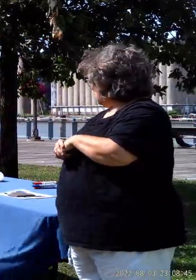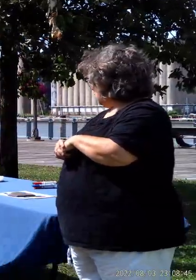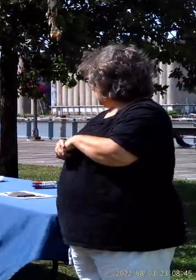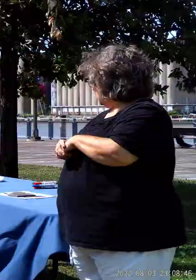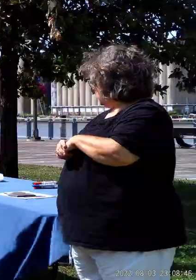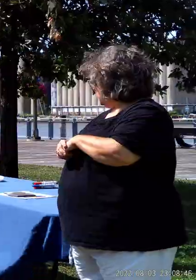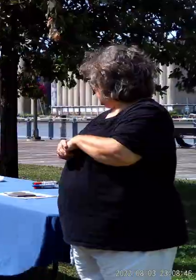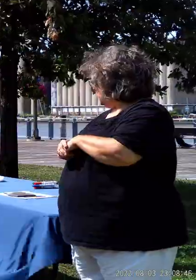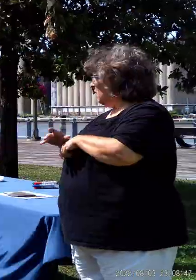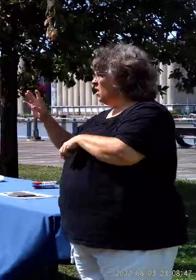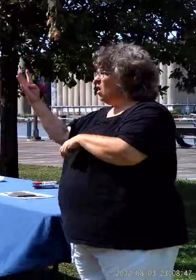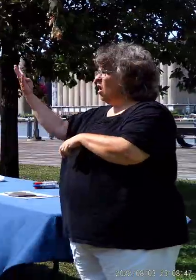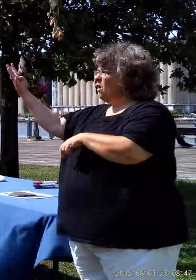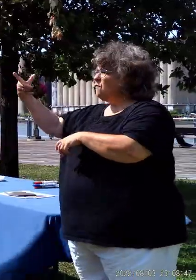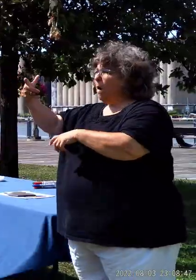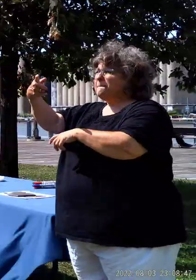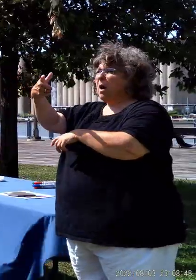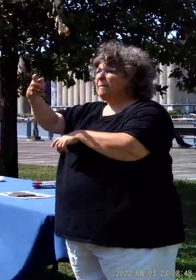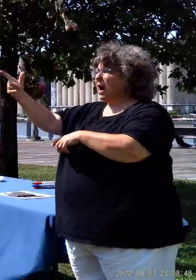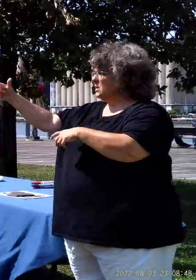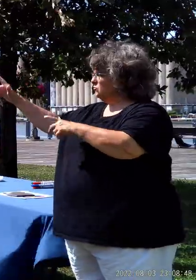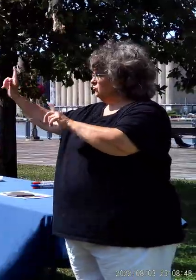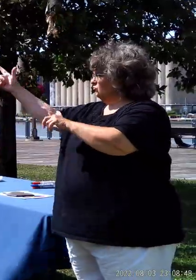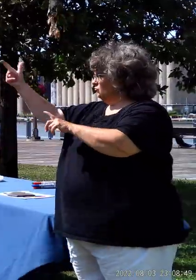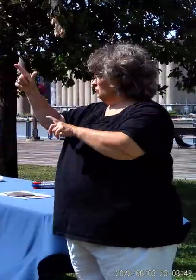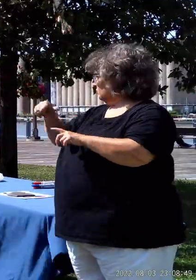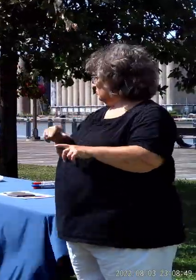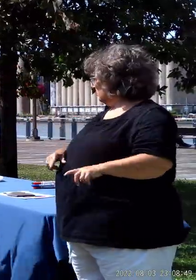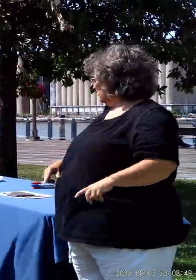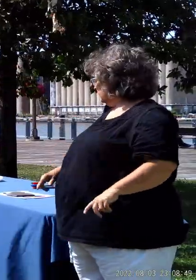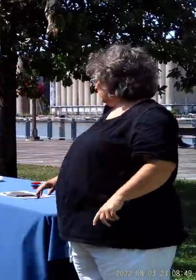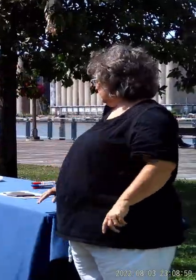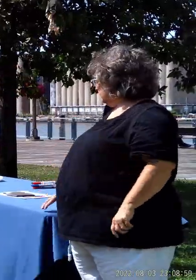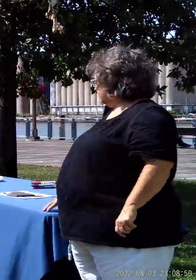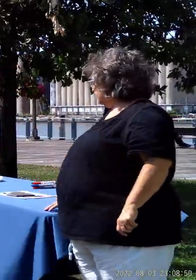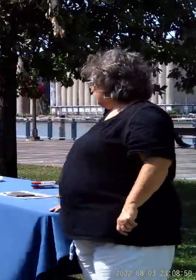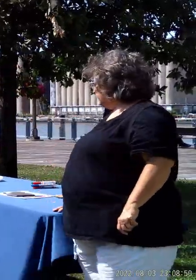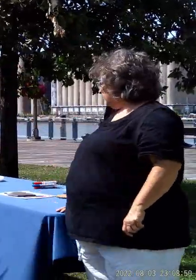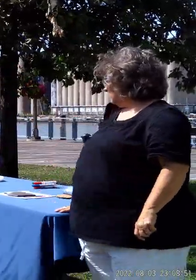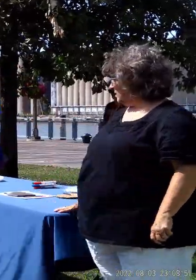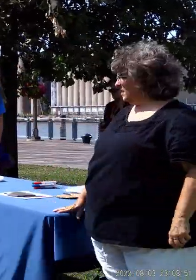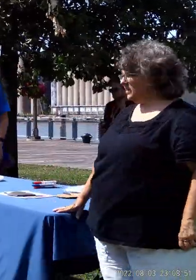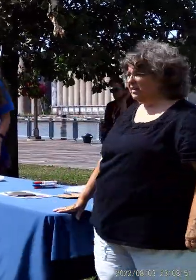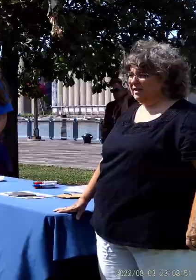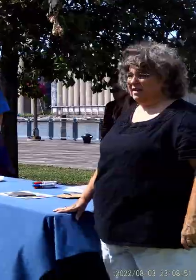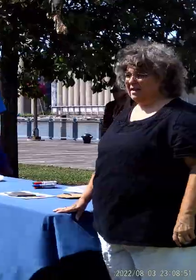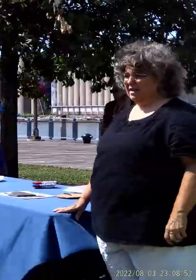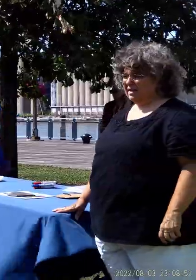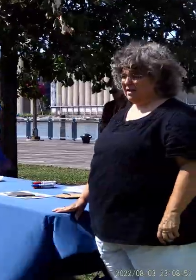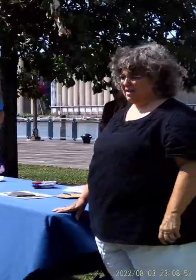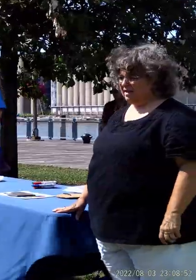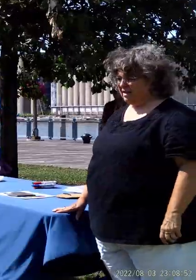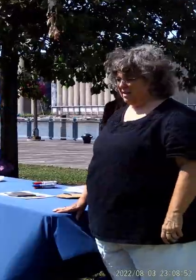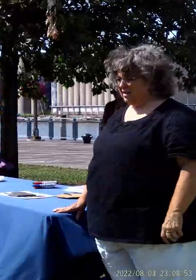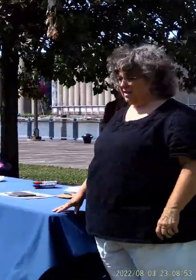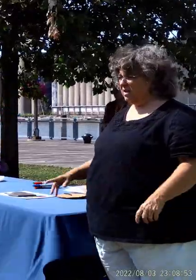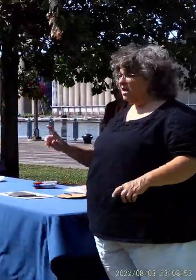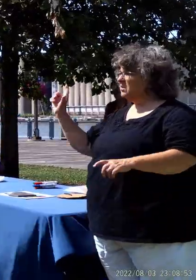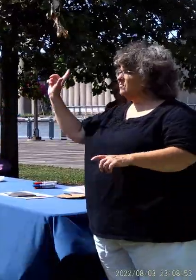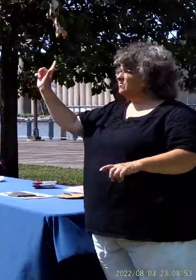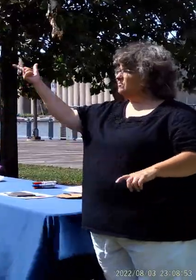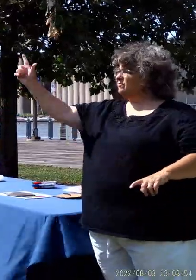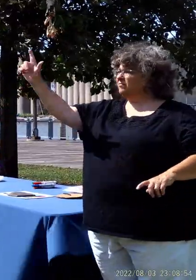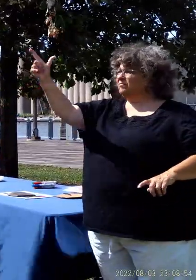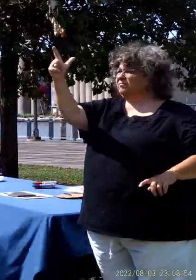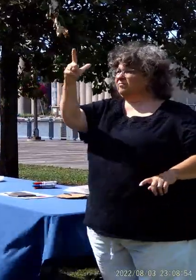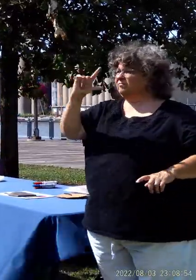All right, so there are four spray bottles going around now. I don't have any more water for you, bud, I'm sorry. And so you guys can pass the spray